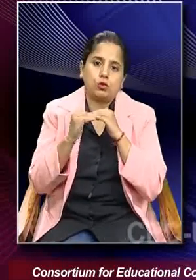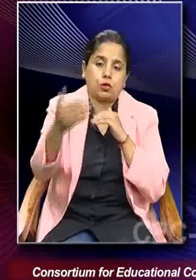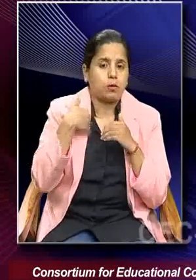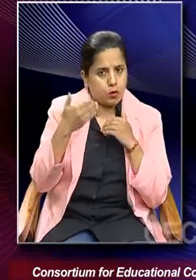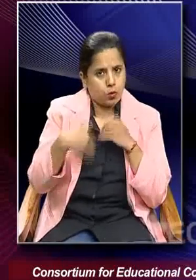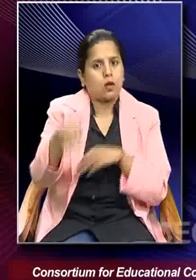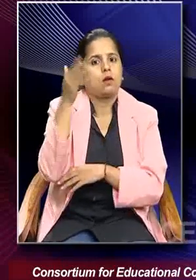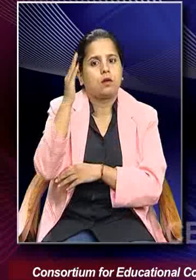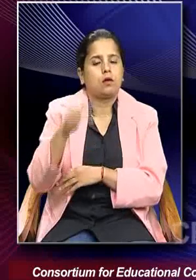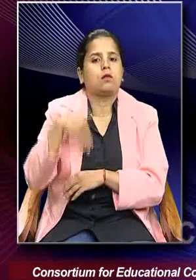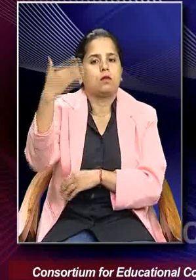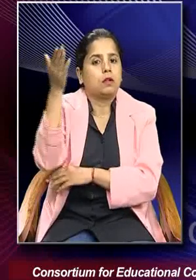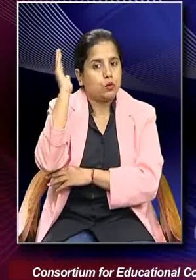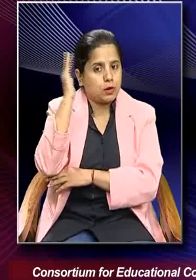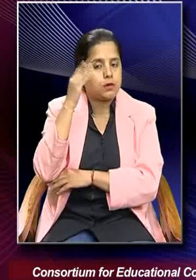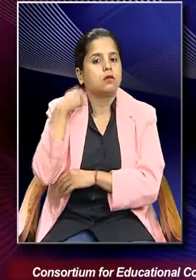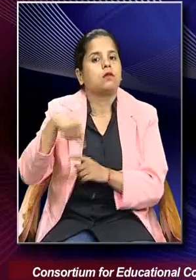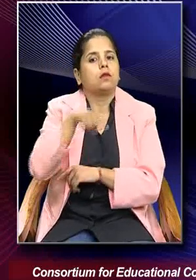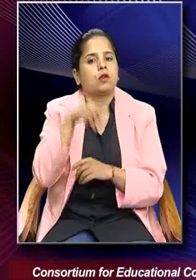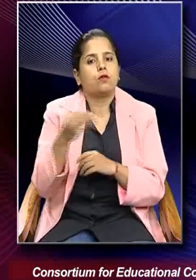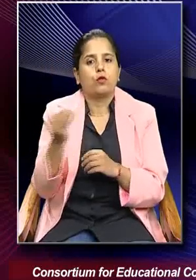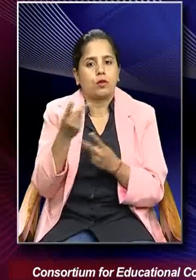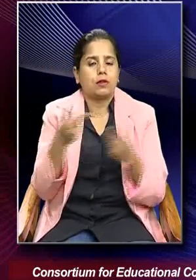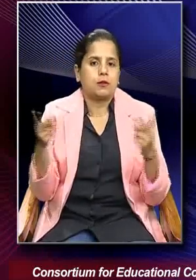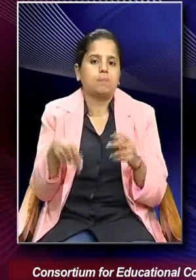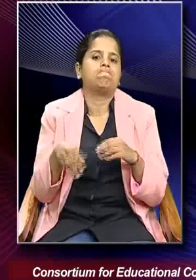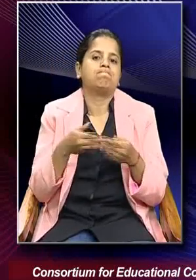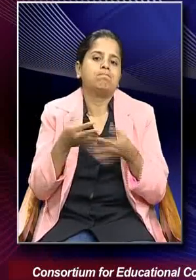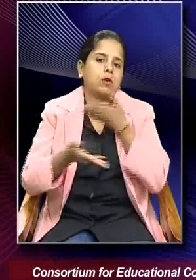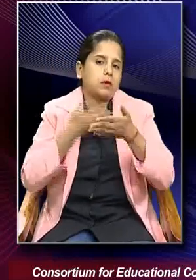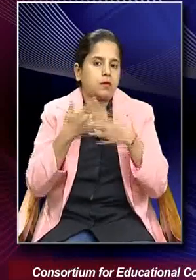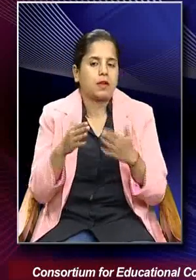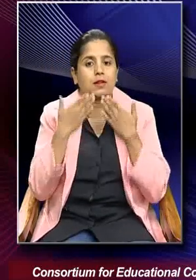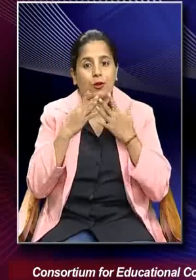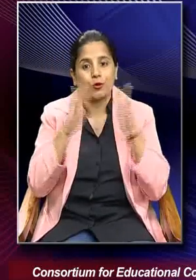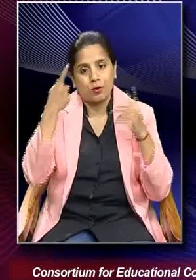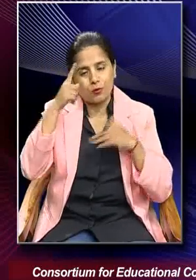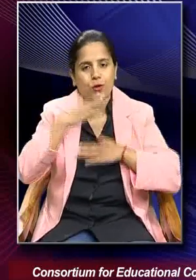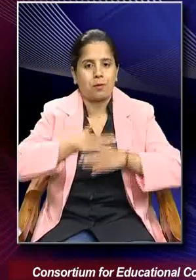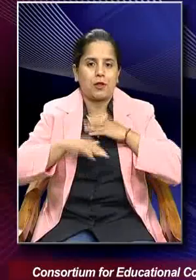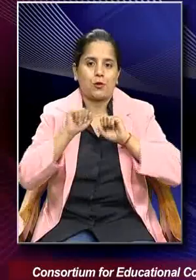continue in the next lecture. These are few references. Thank you so much for your patience.